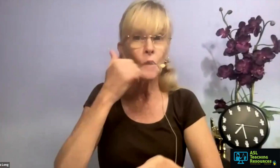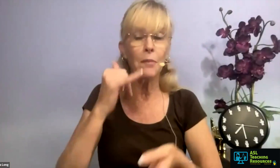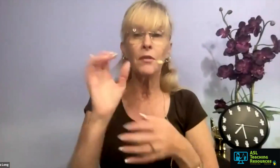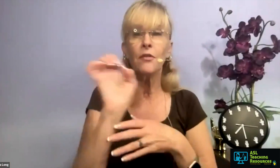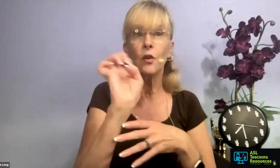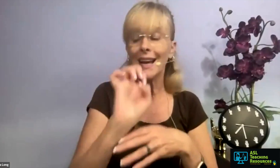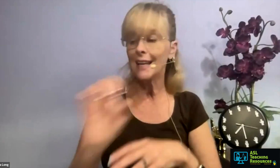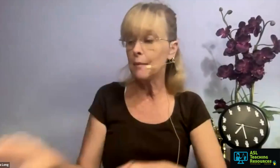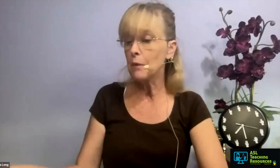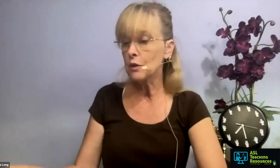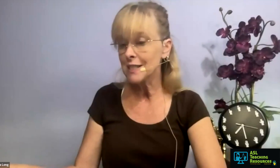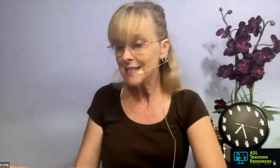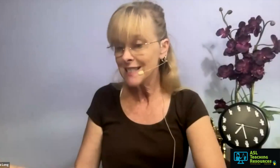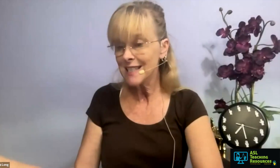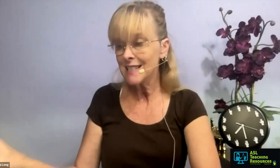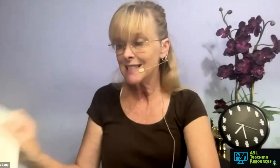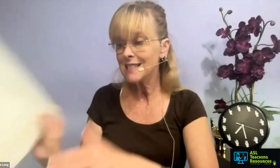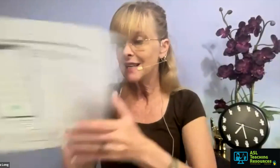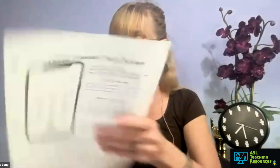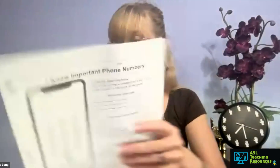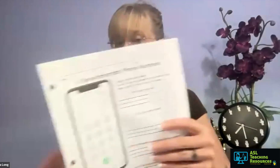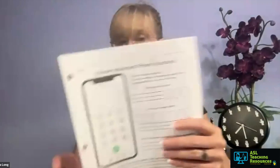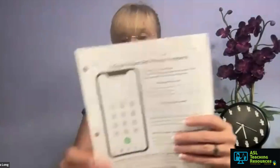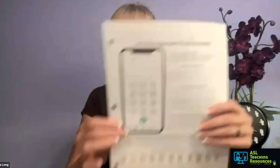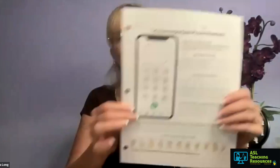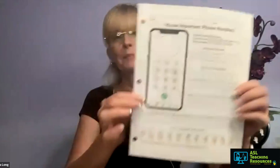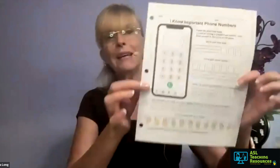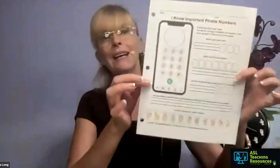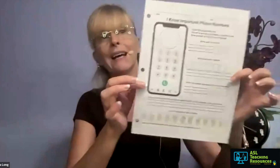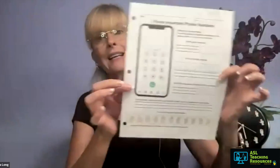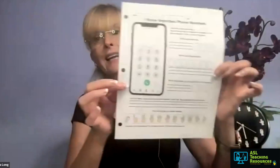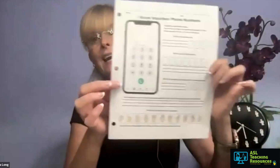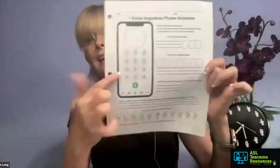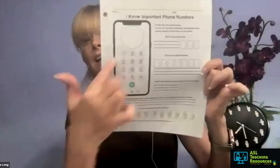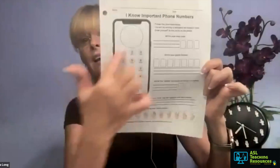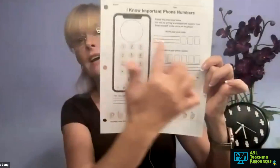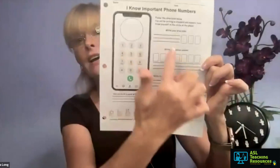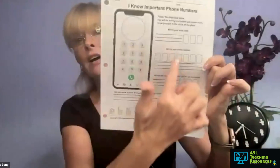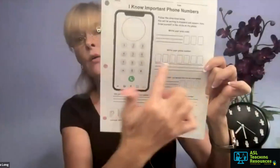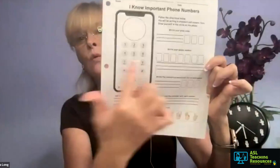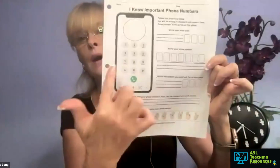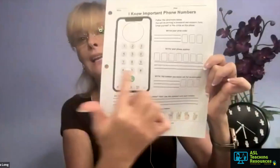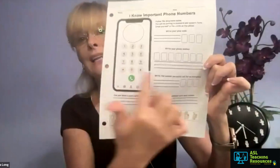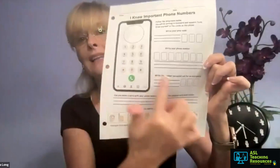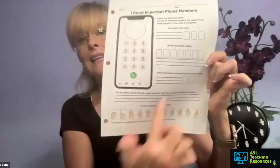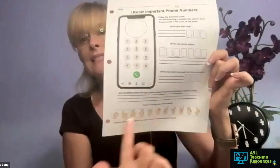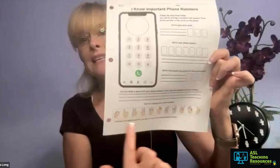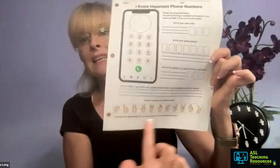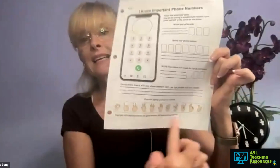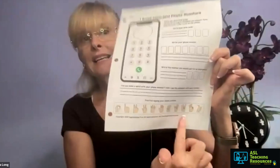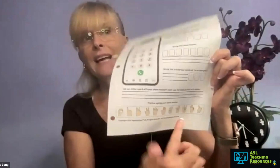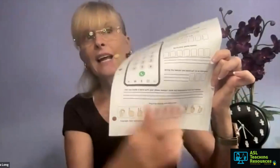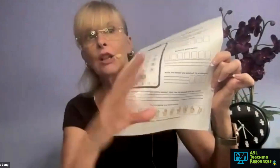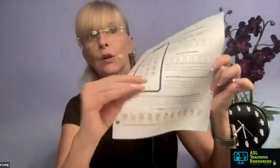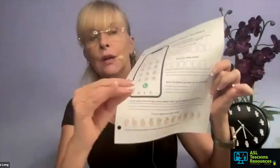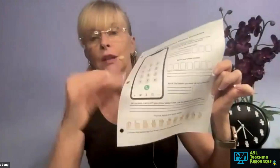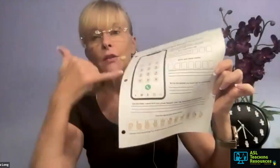number for like emergencies. And that would be kind of like writing things in and learning their